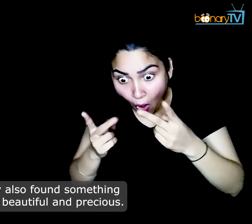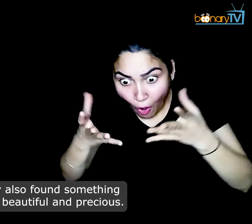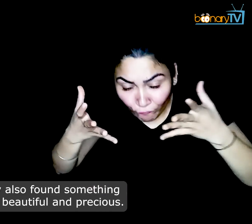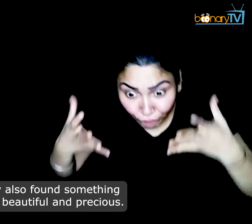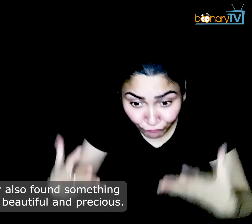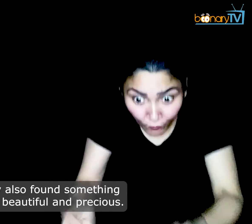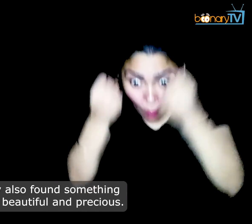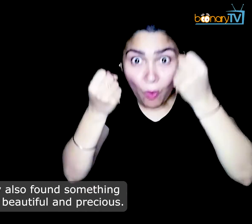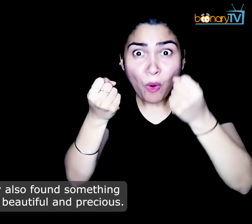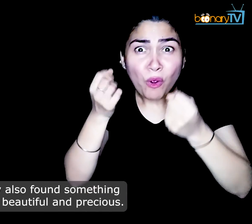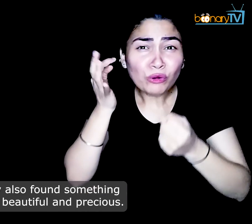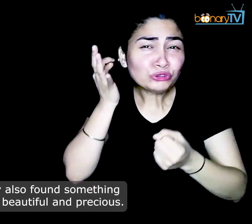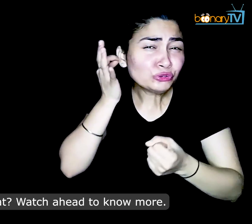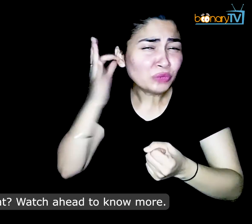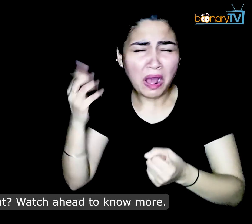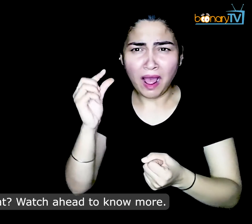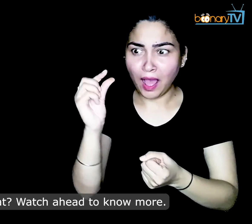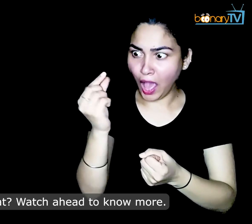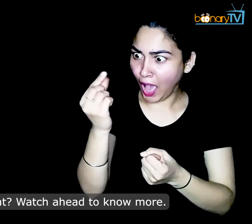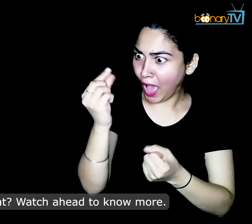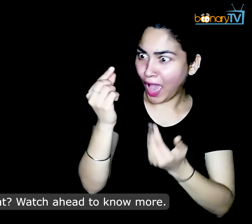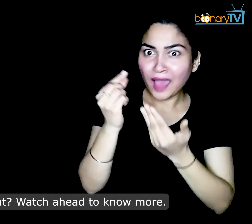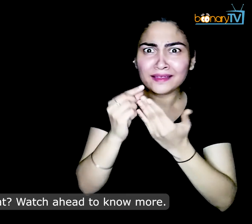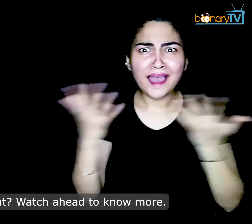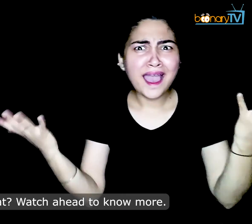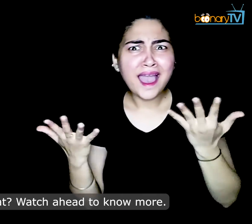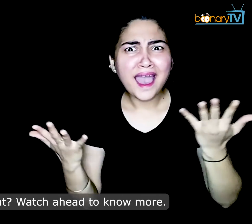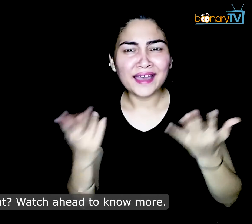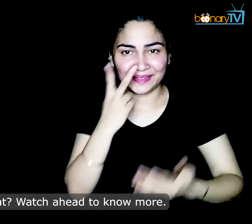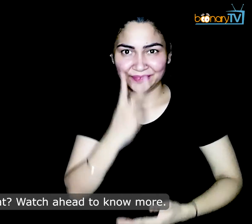and precious. What was that? Watch ahead to know more.